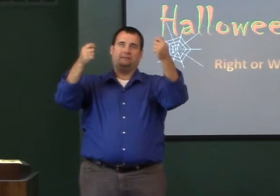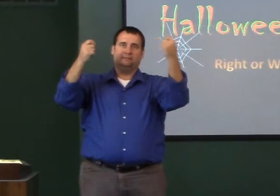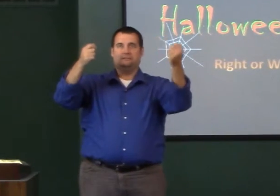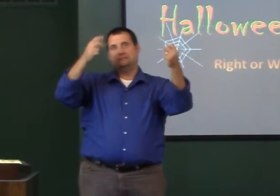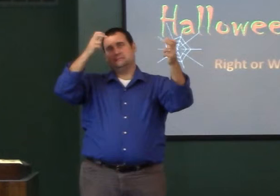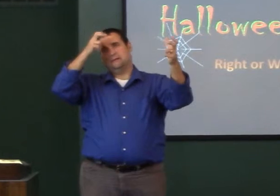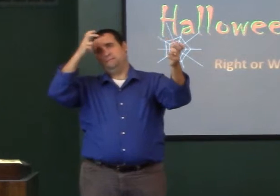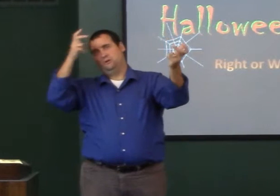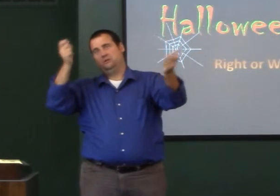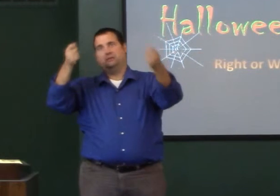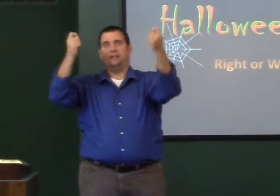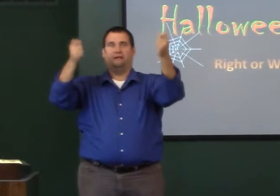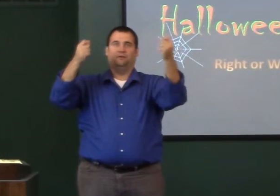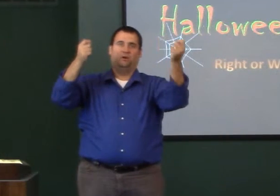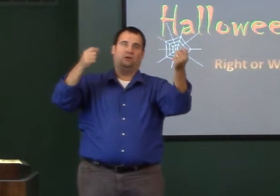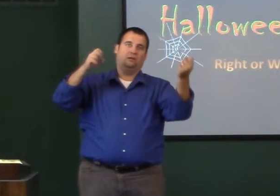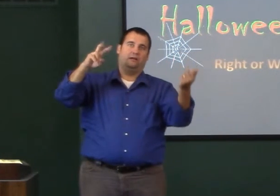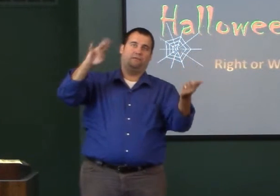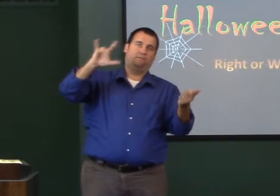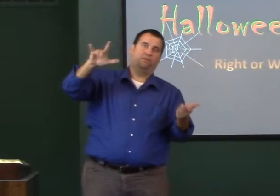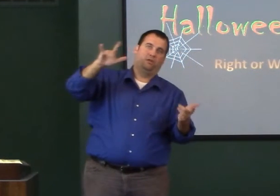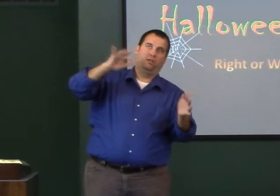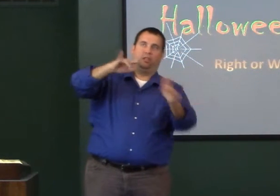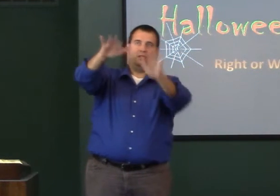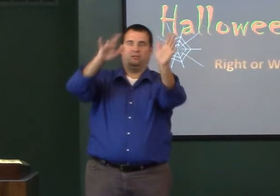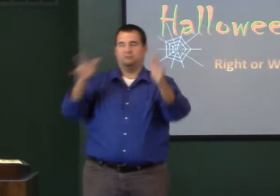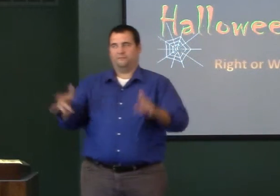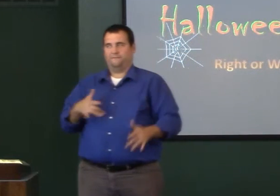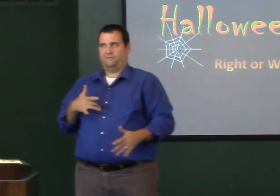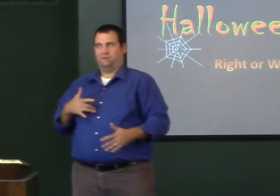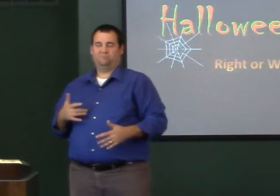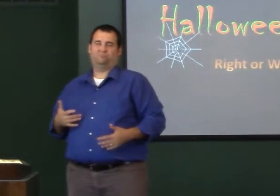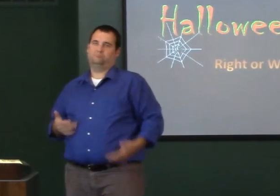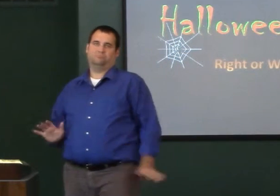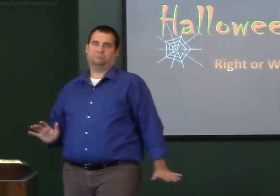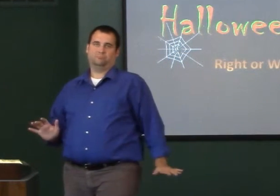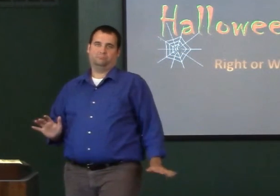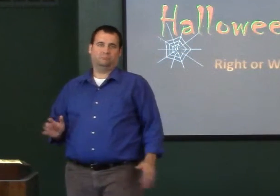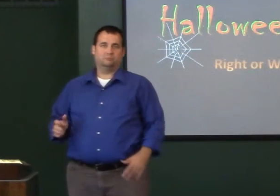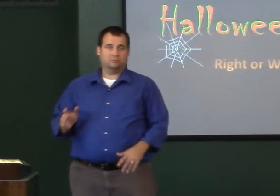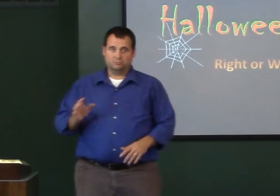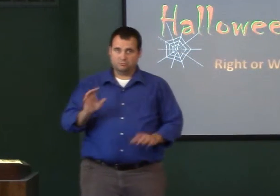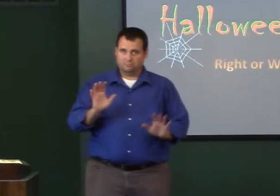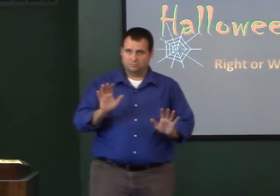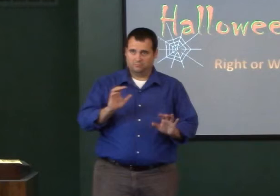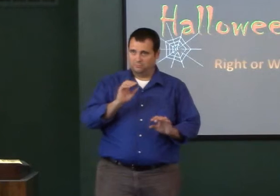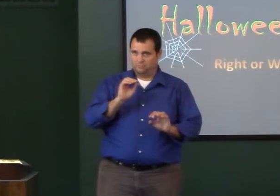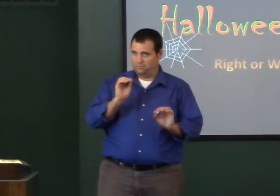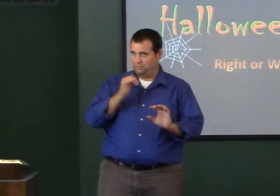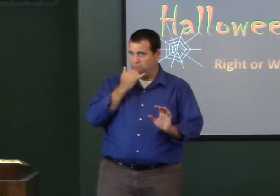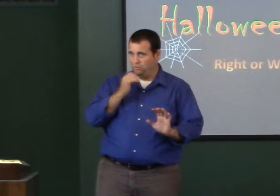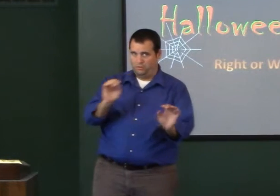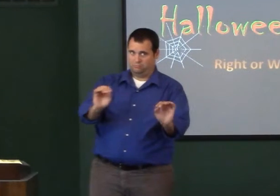So that's a celebration of the devil and, you know, no. If you feel that it's this way, okay, just don't do